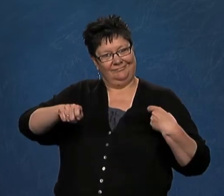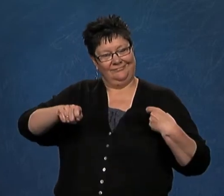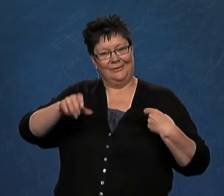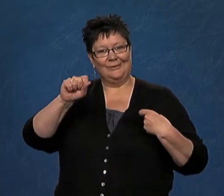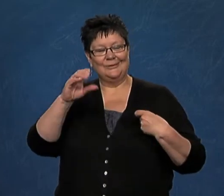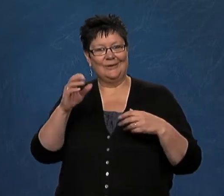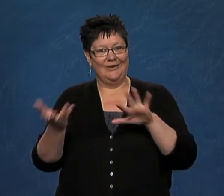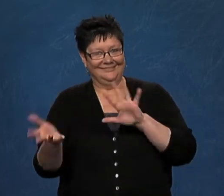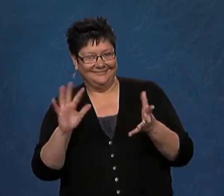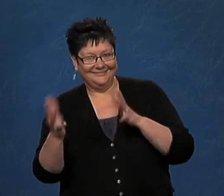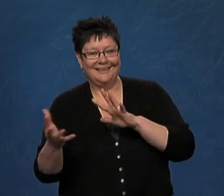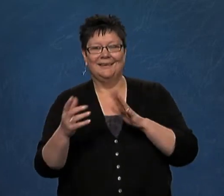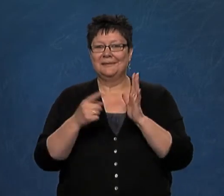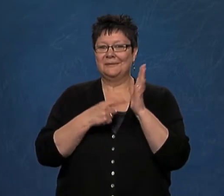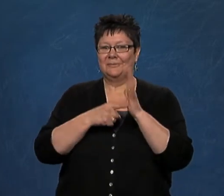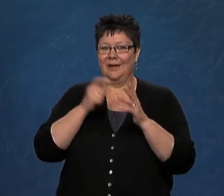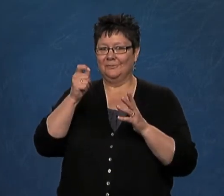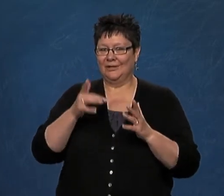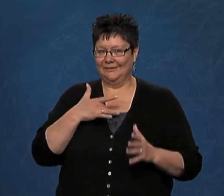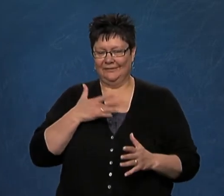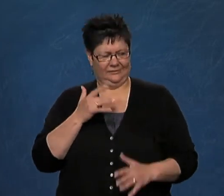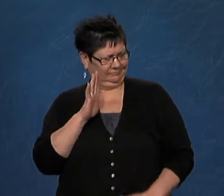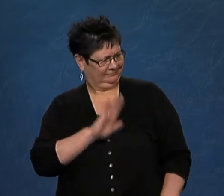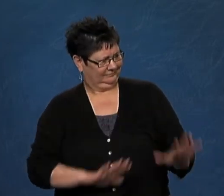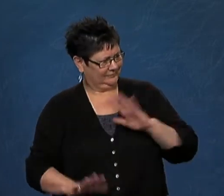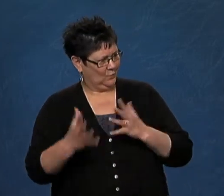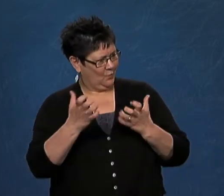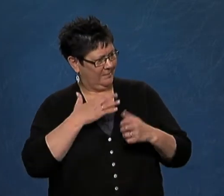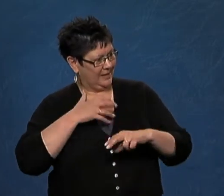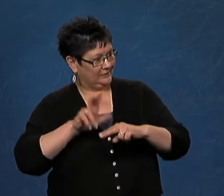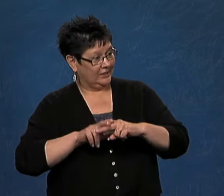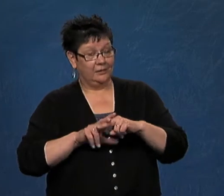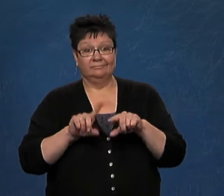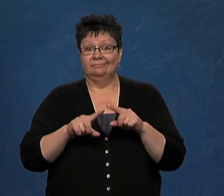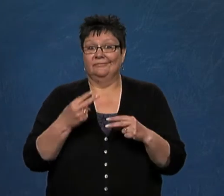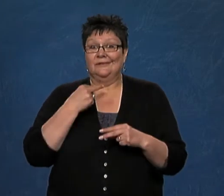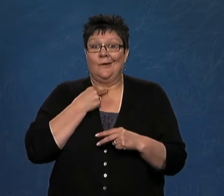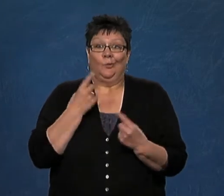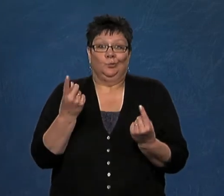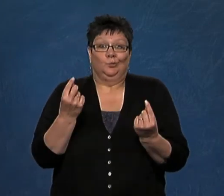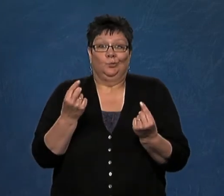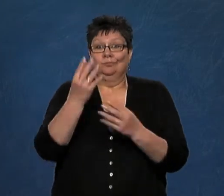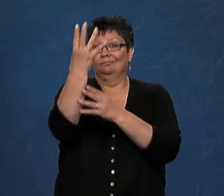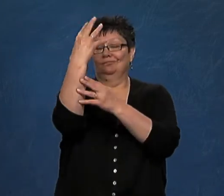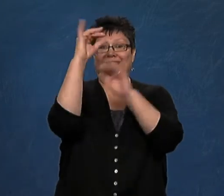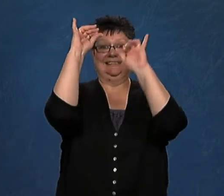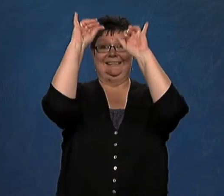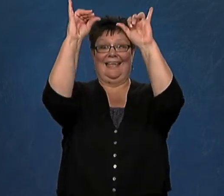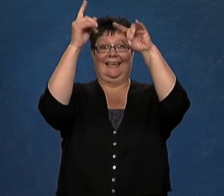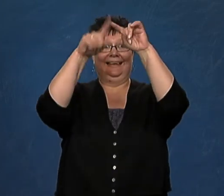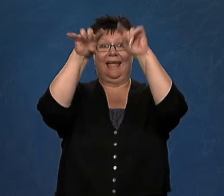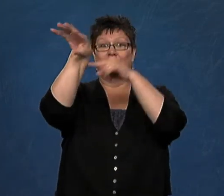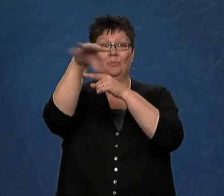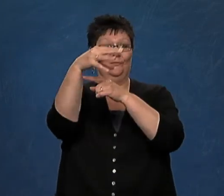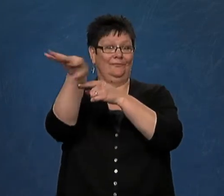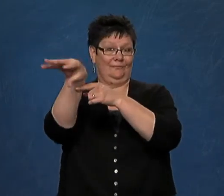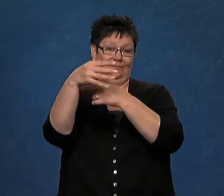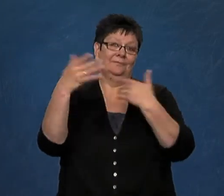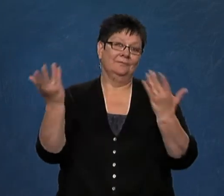judge's seat. So that's can be awkward because of the camera and where it is. It's a fixed camera